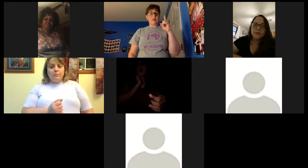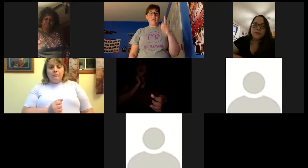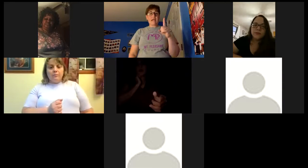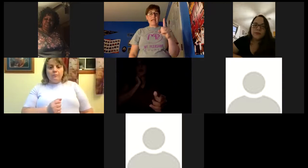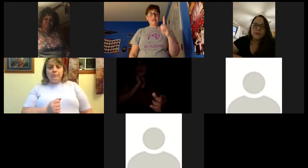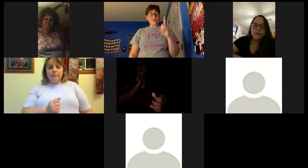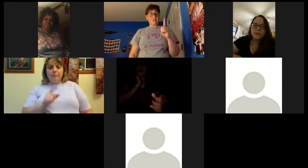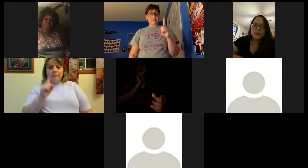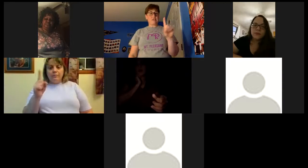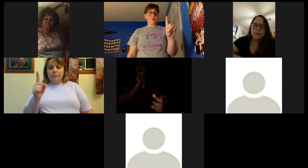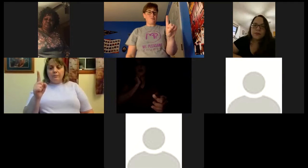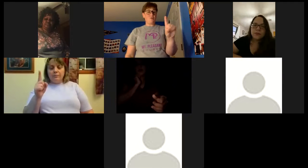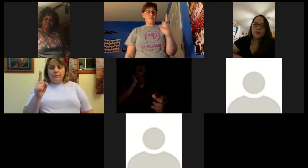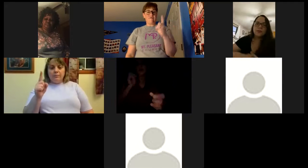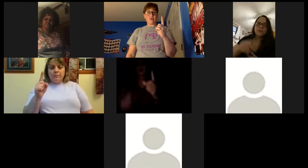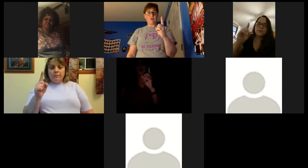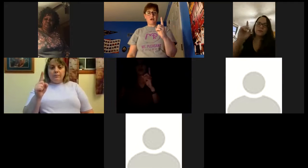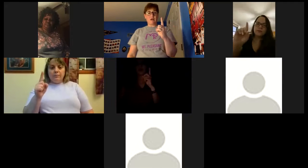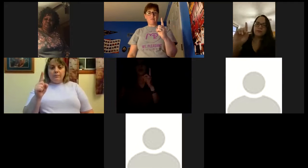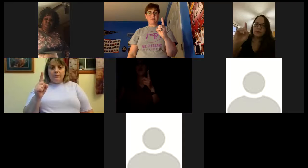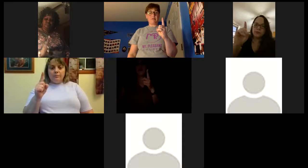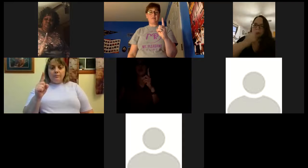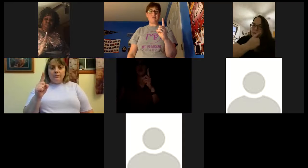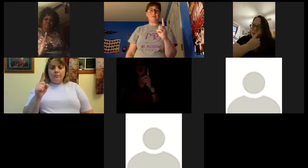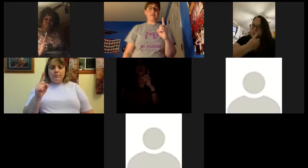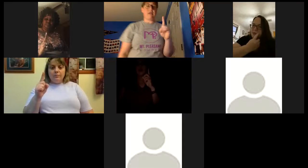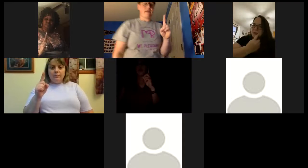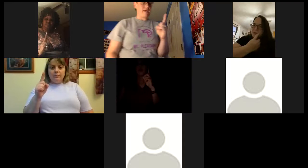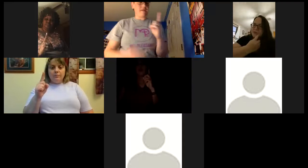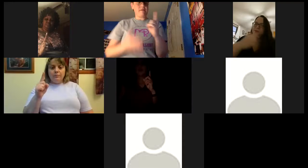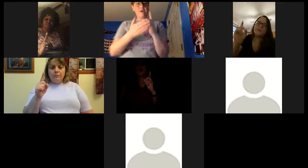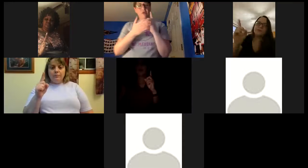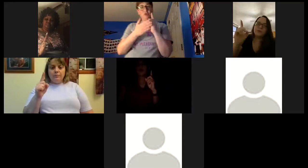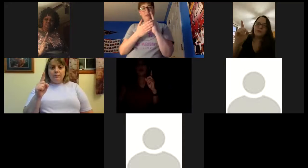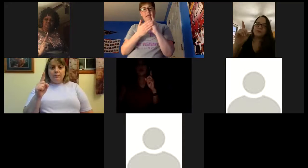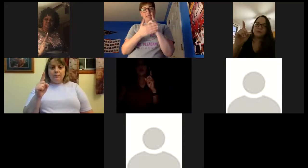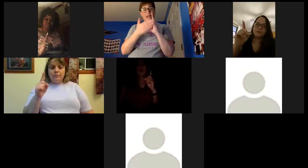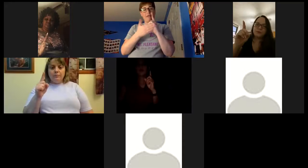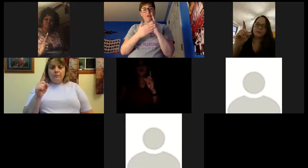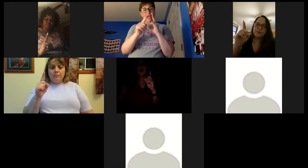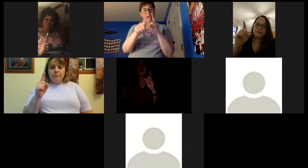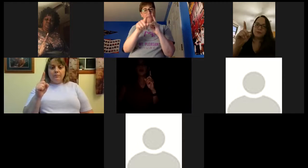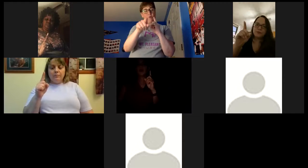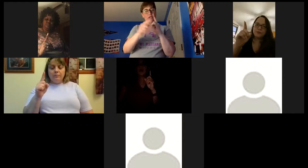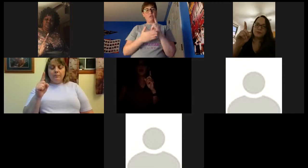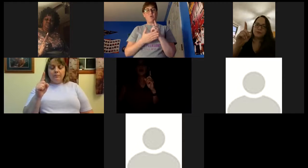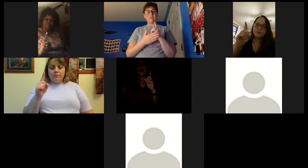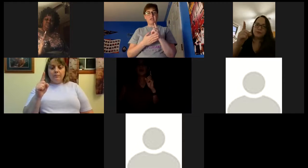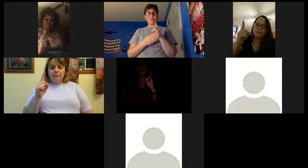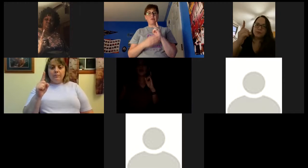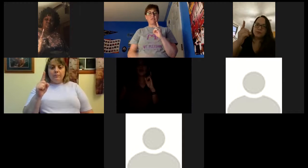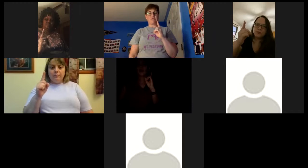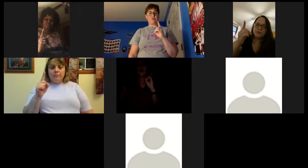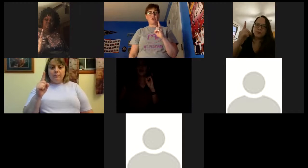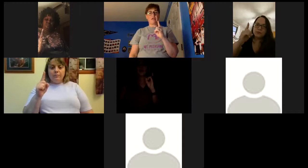with a right-hander, you're going to stick your number 1 finger up. Okay. And your pinky side of your hand is pointing towards the